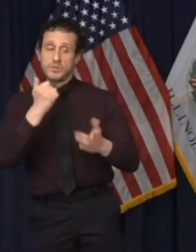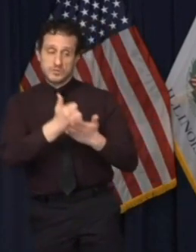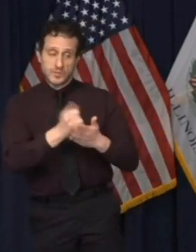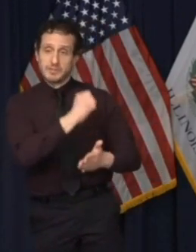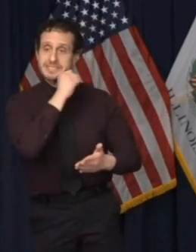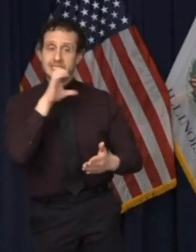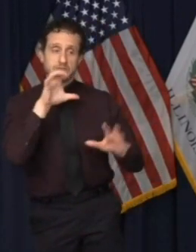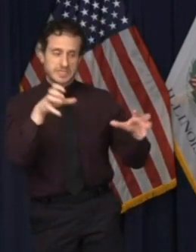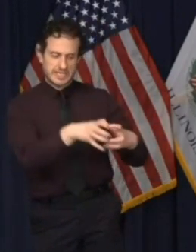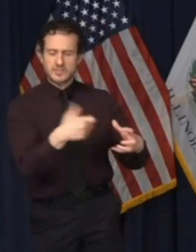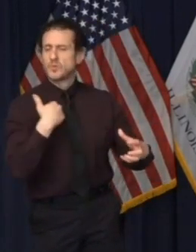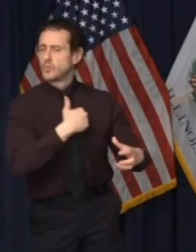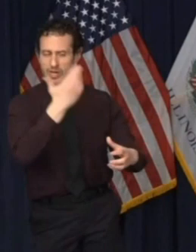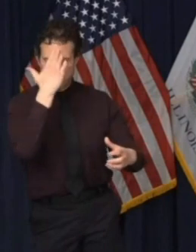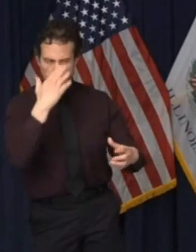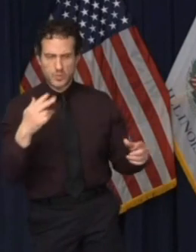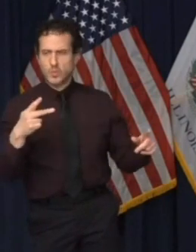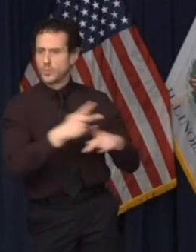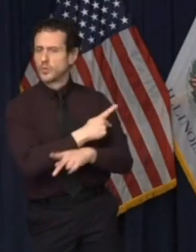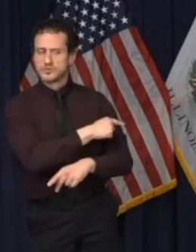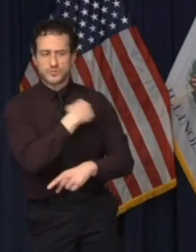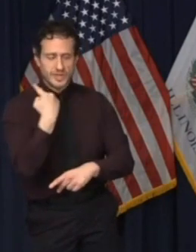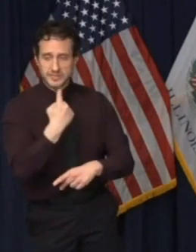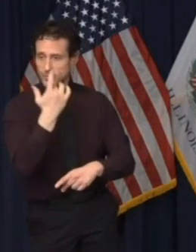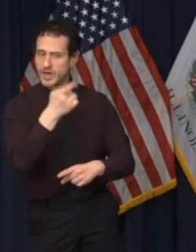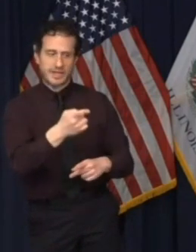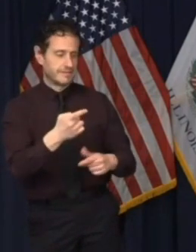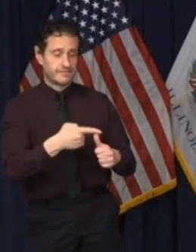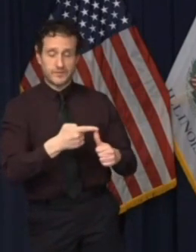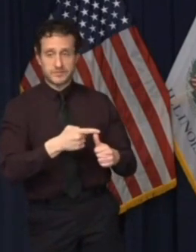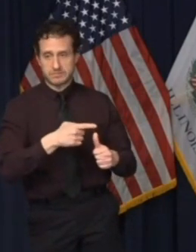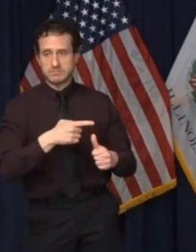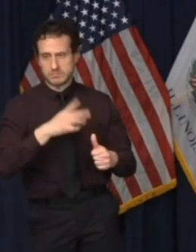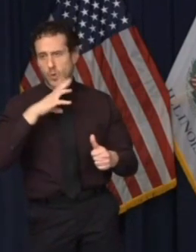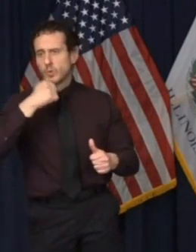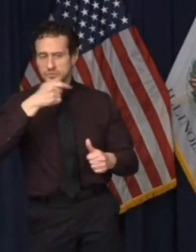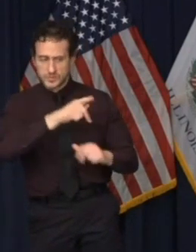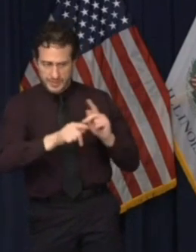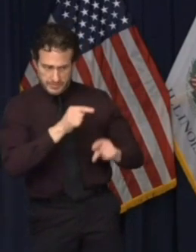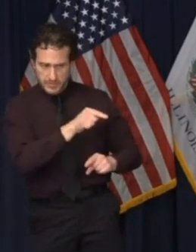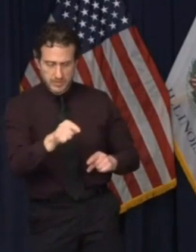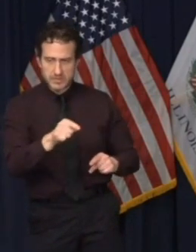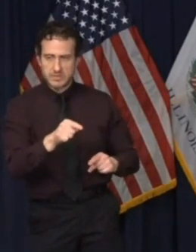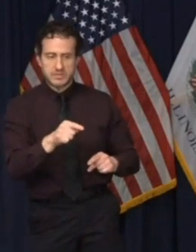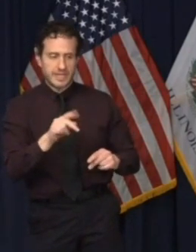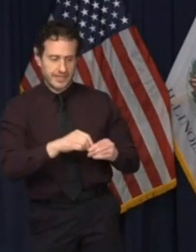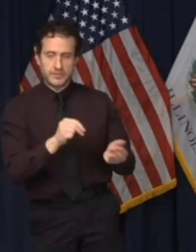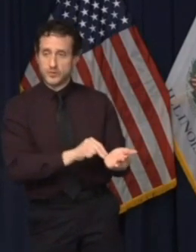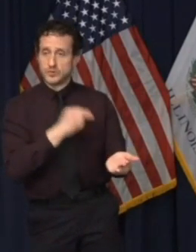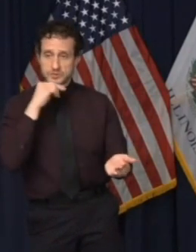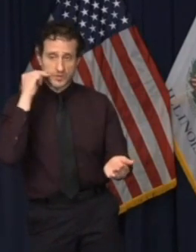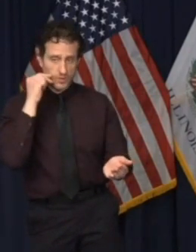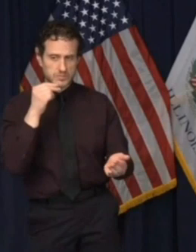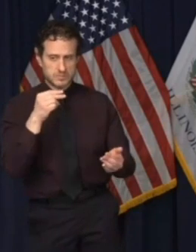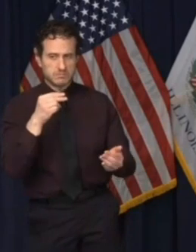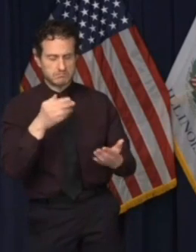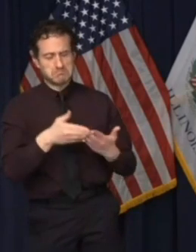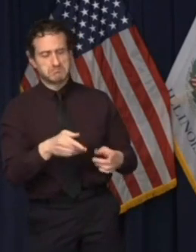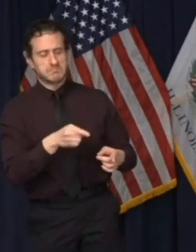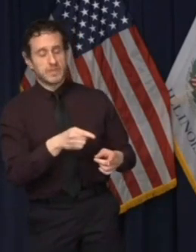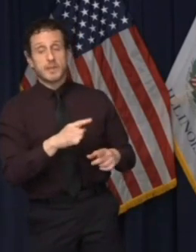highest risk, both because of the average age of individuals in the long-term care facilities, but as well because of